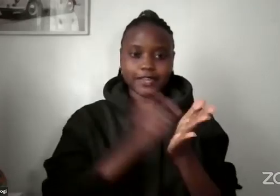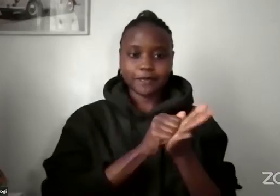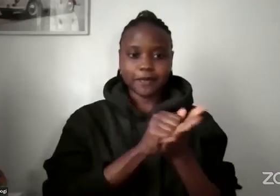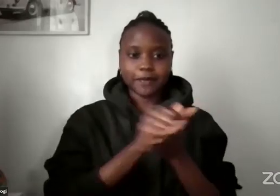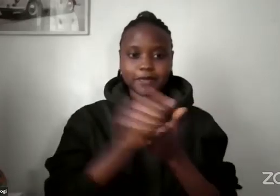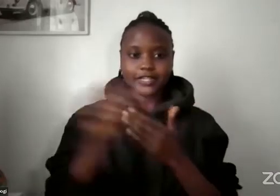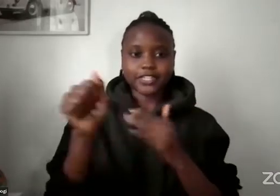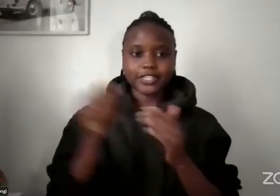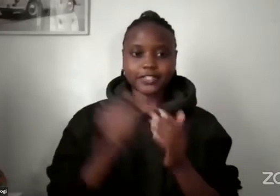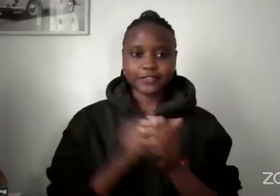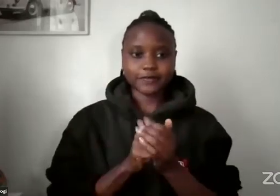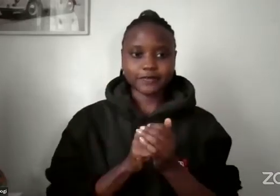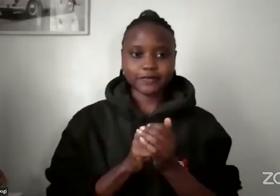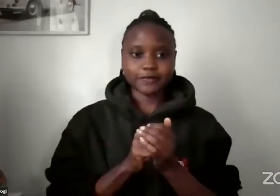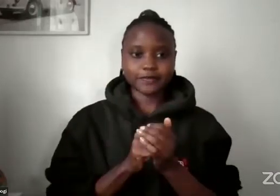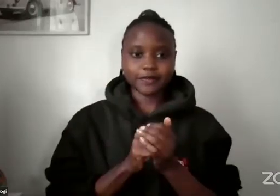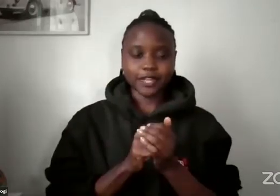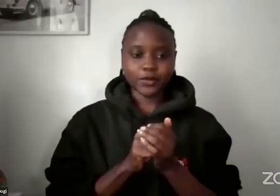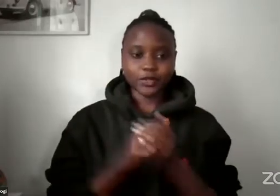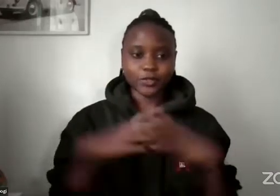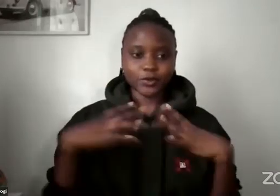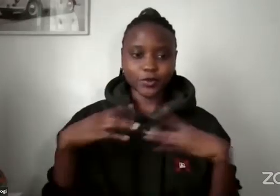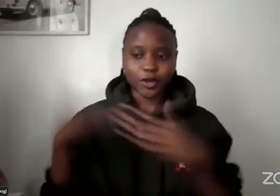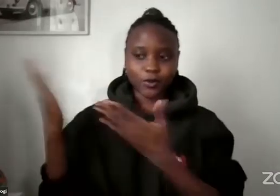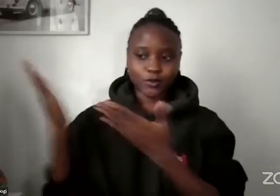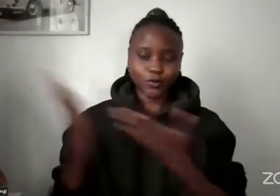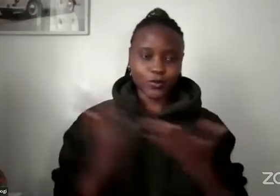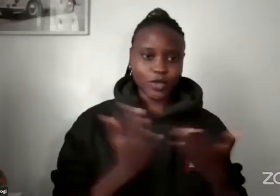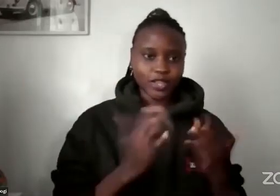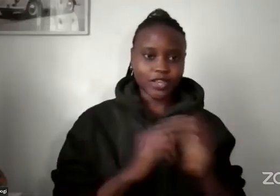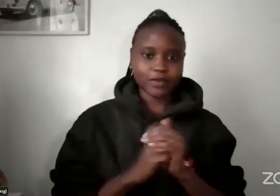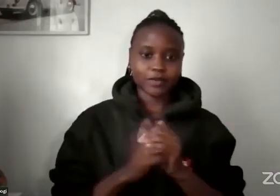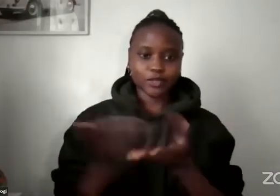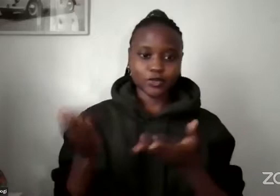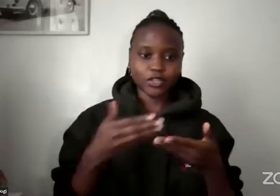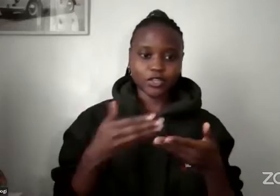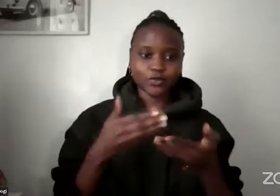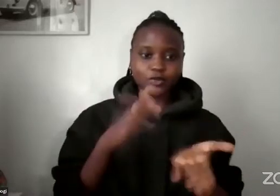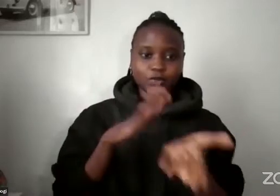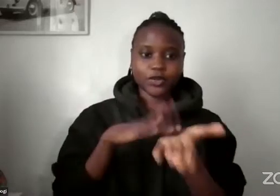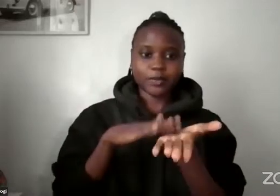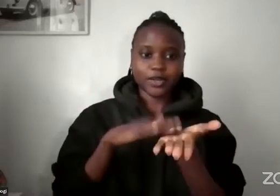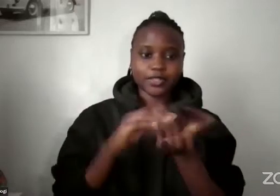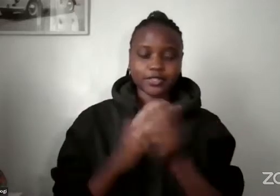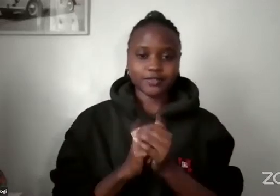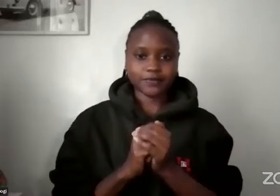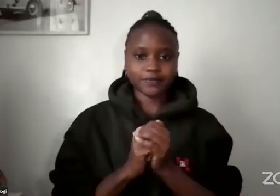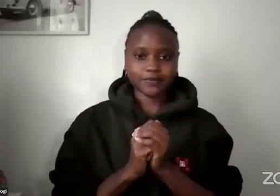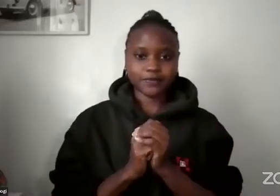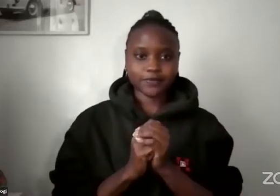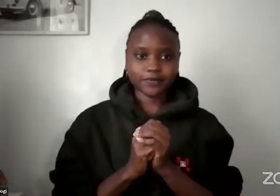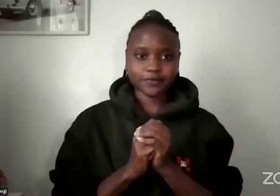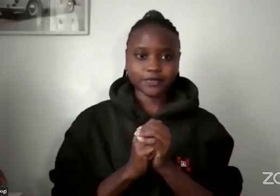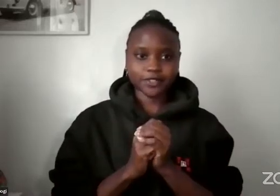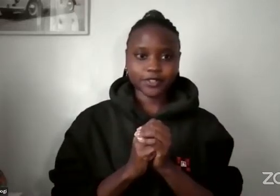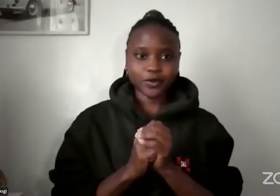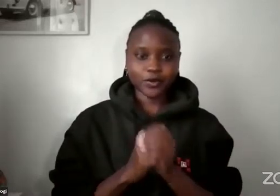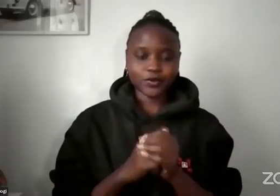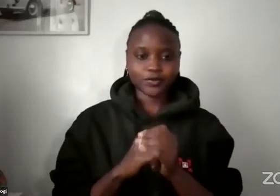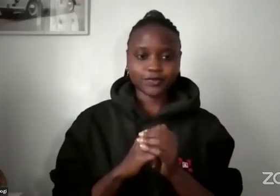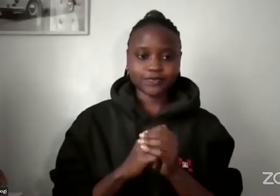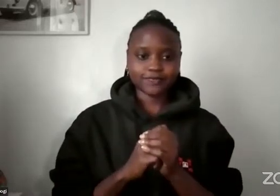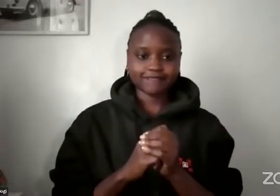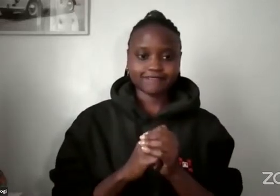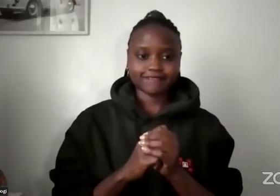And we are so proud to welcome him to give his remarks. So, Bwana Lawrence Njagi, karibu